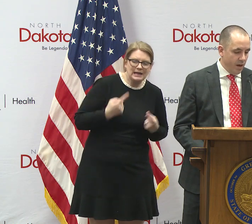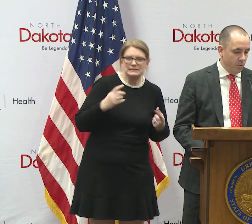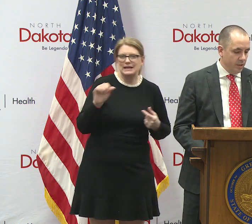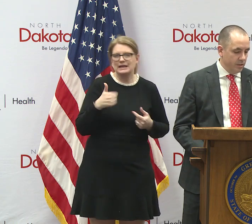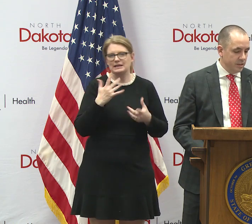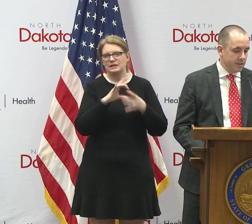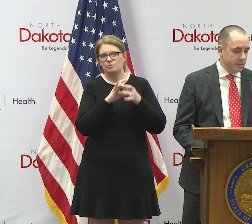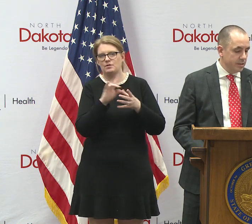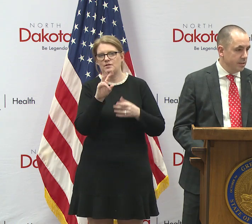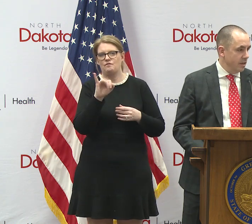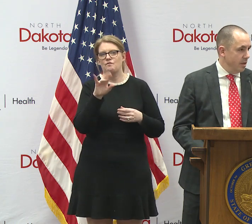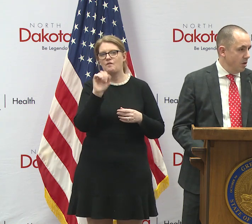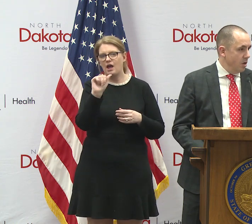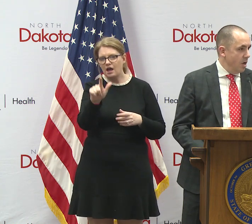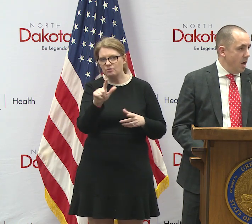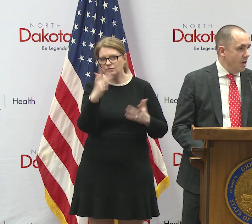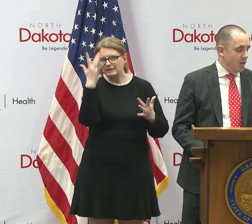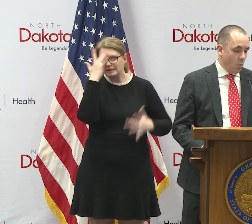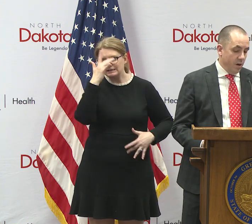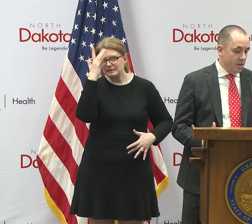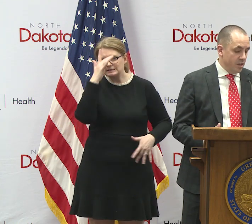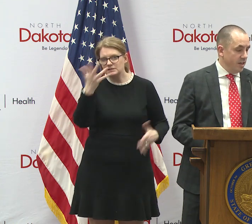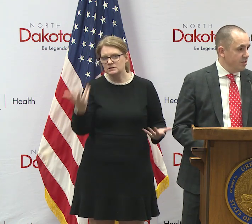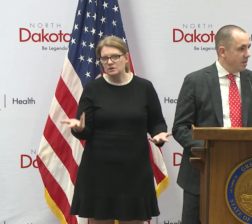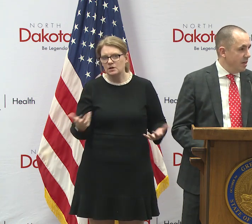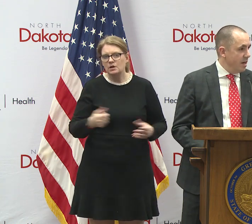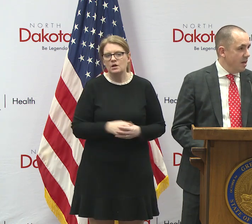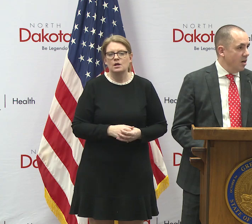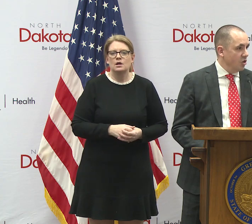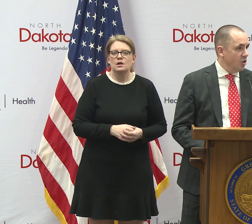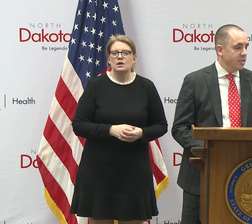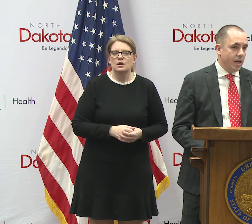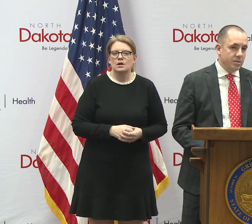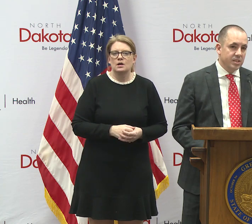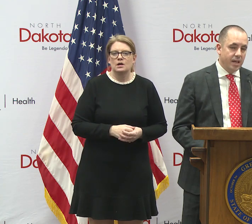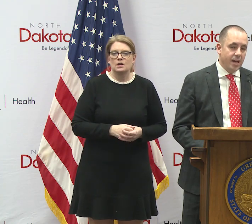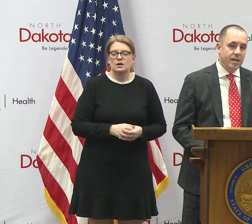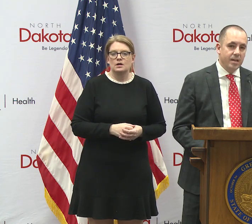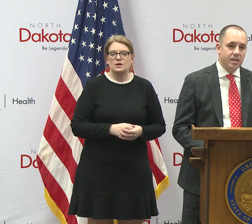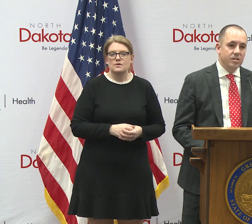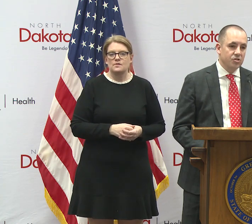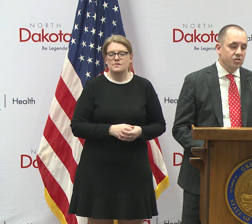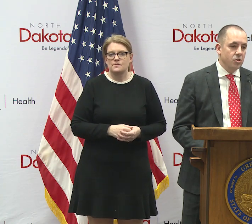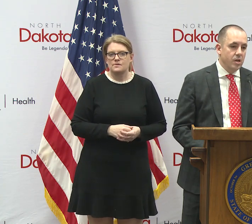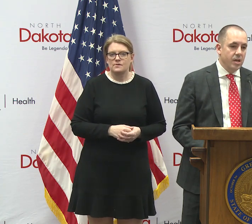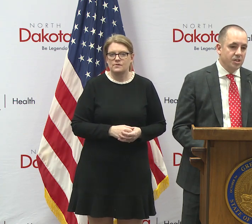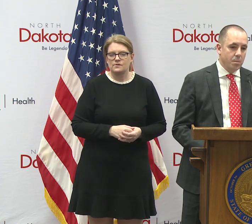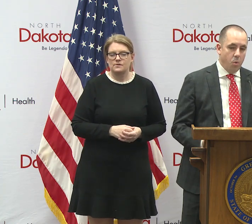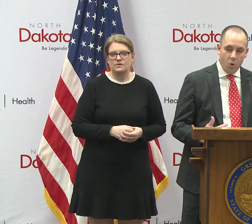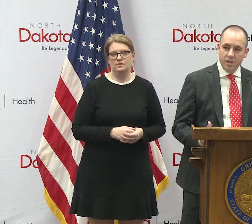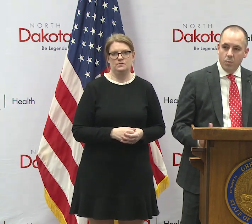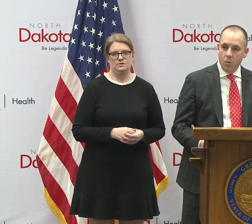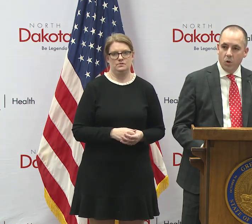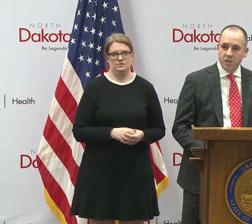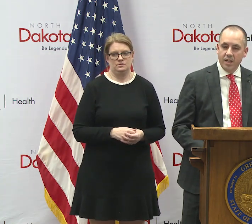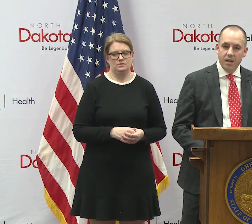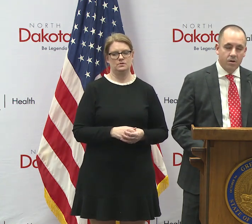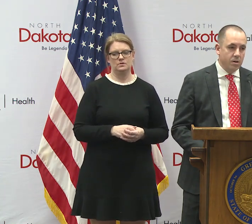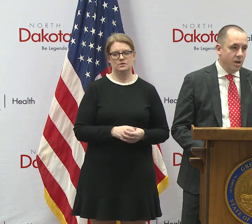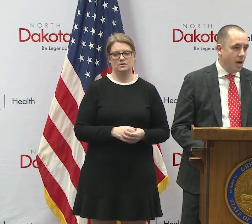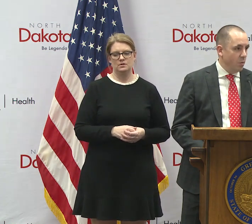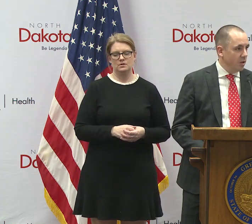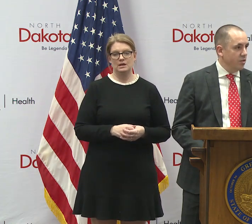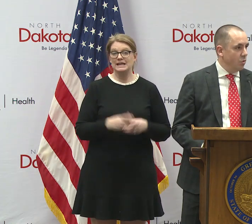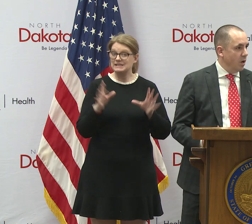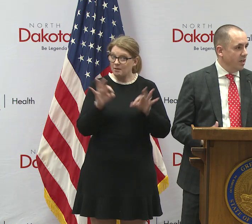of with viral illnesses. I think one of the things that a good time to say is it's important that we work